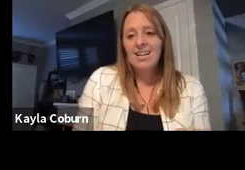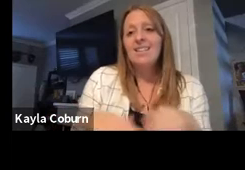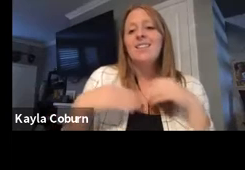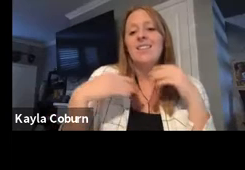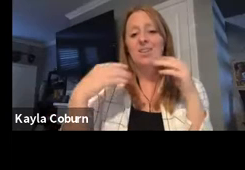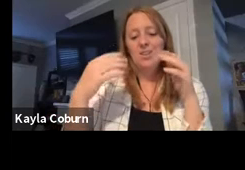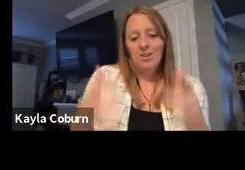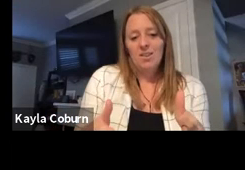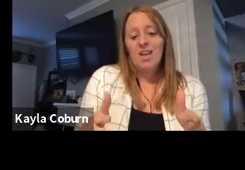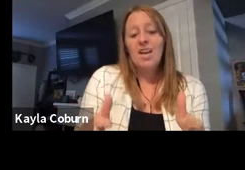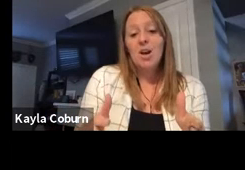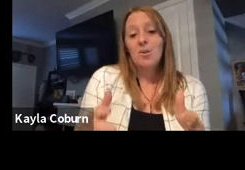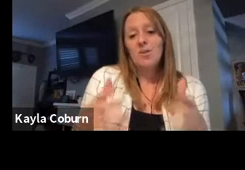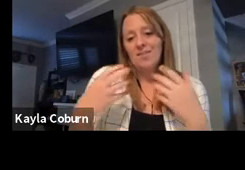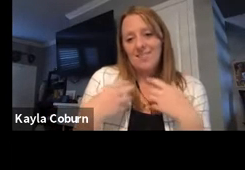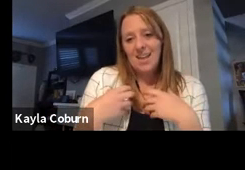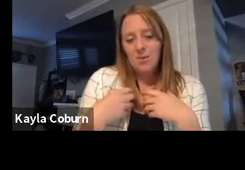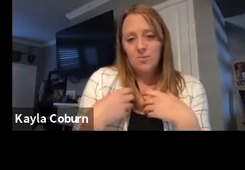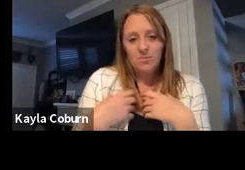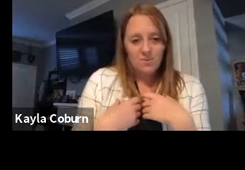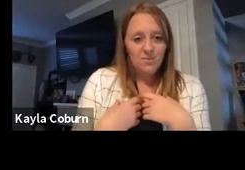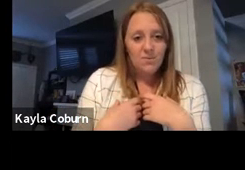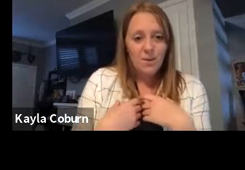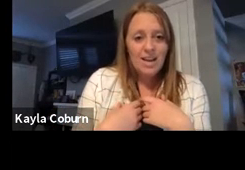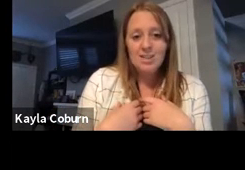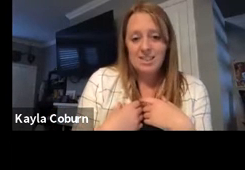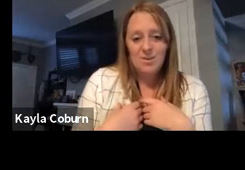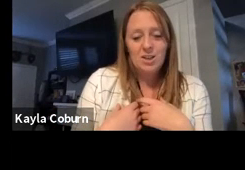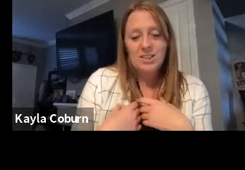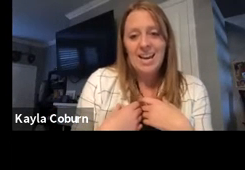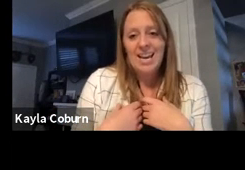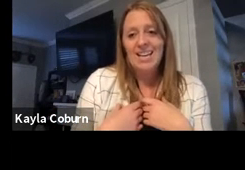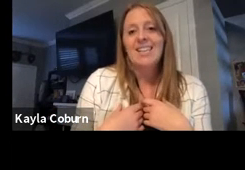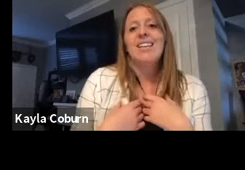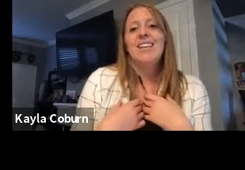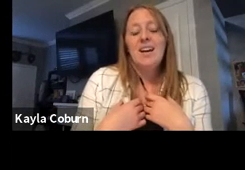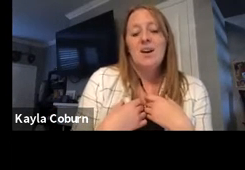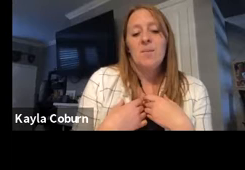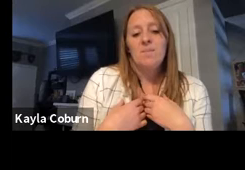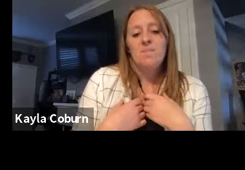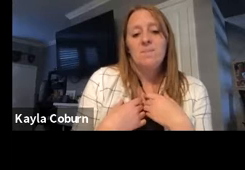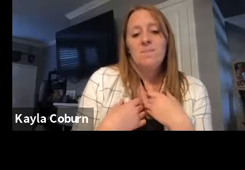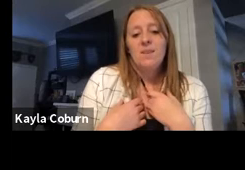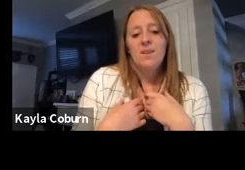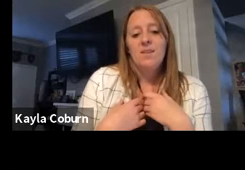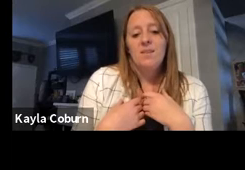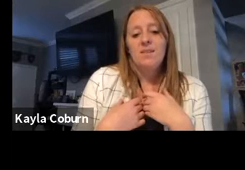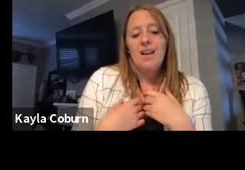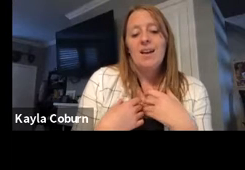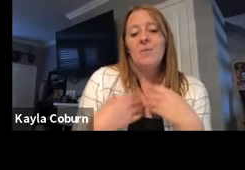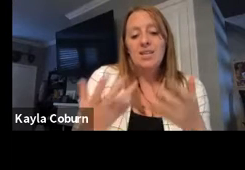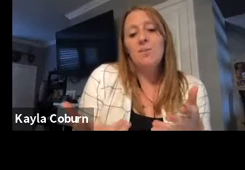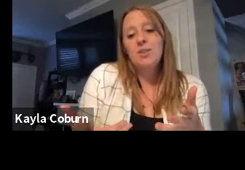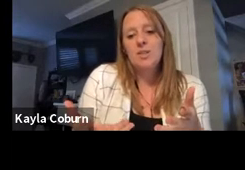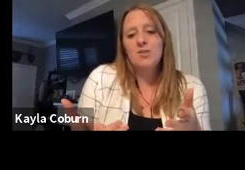all done. They know that we understand what they're saying, um,